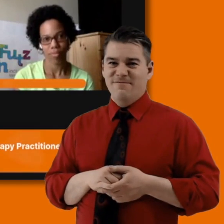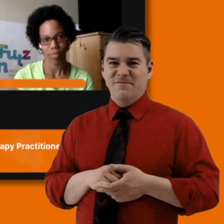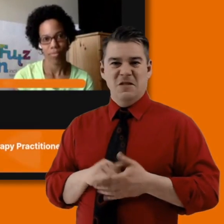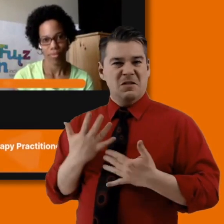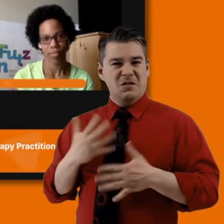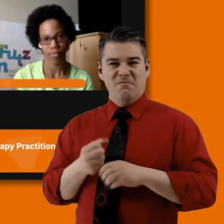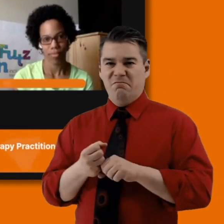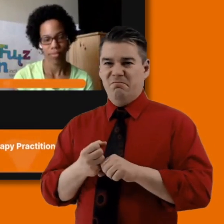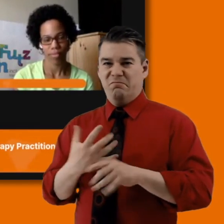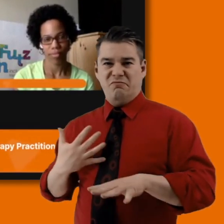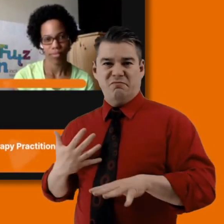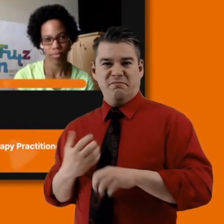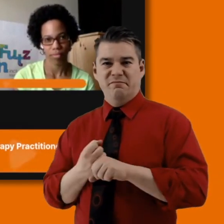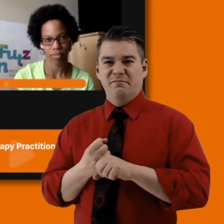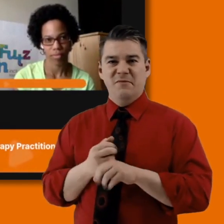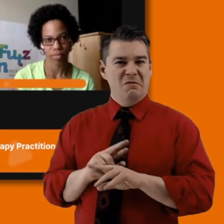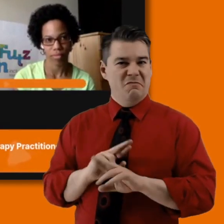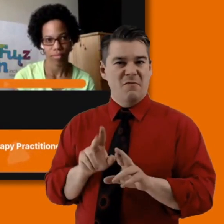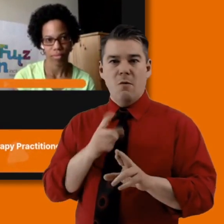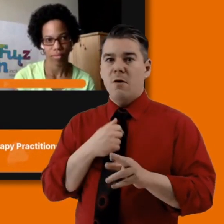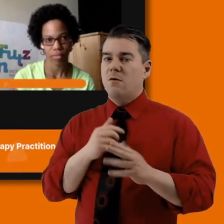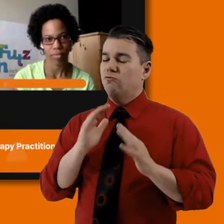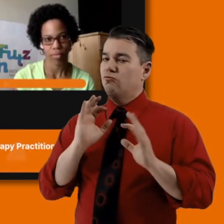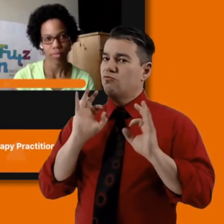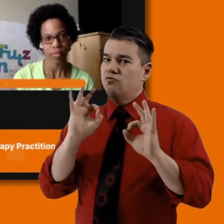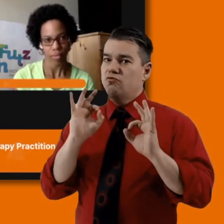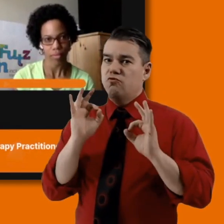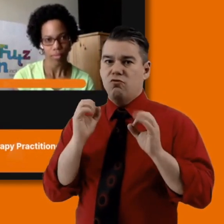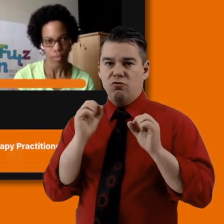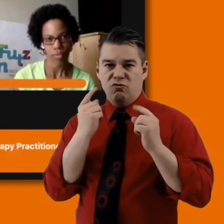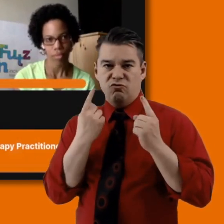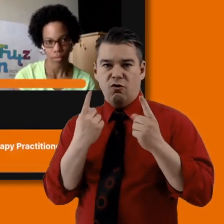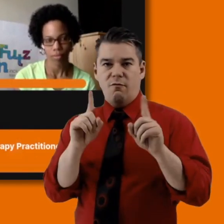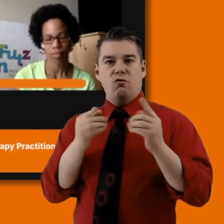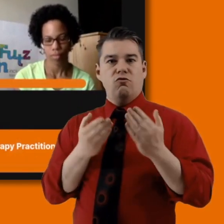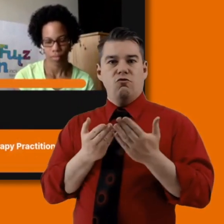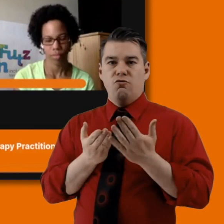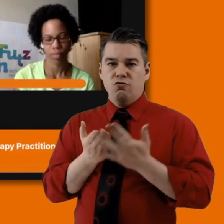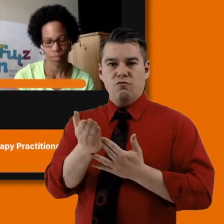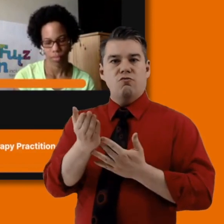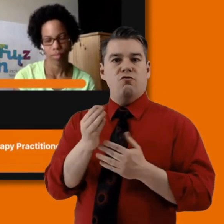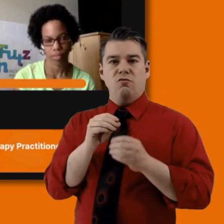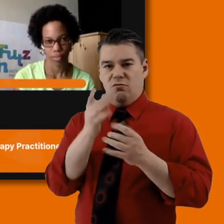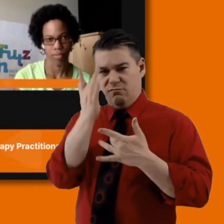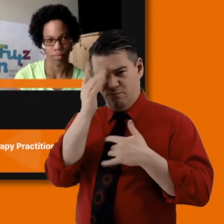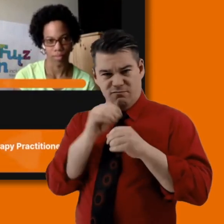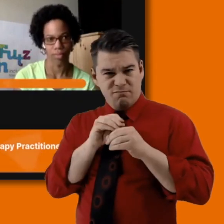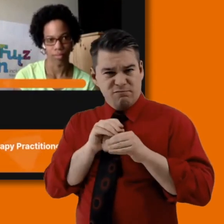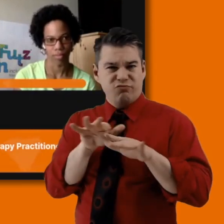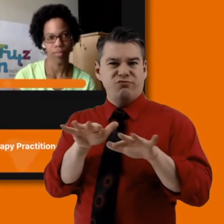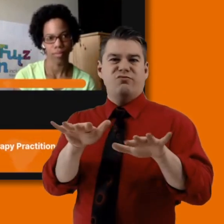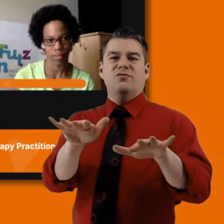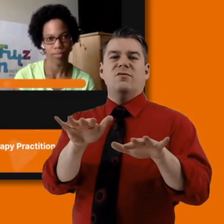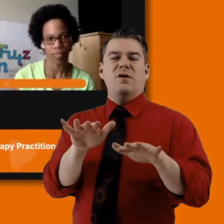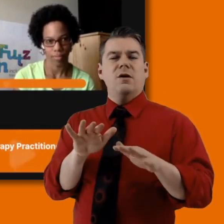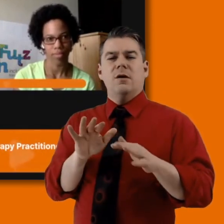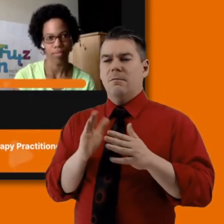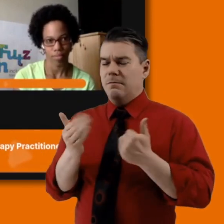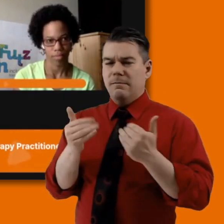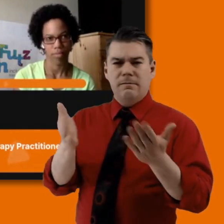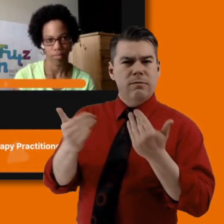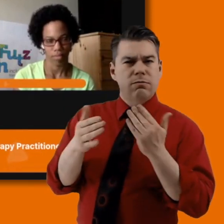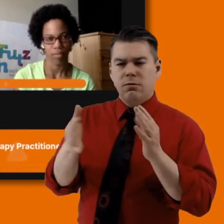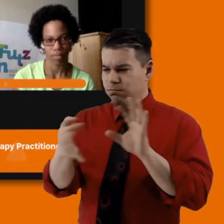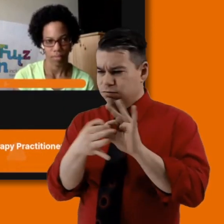just amazingly successful through the pandemic in reaching people and connecting the people and